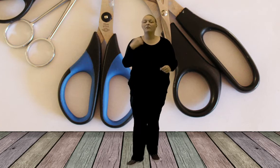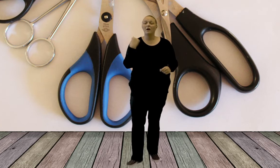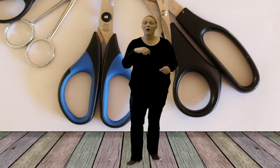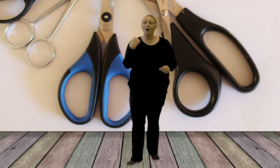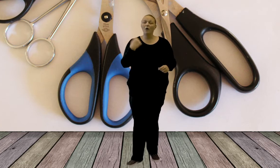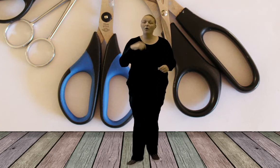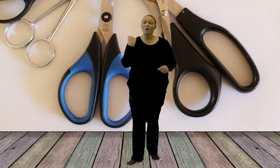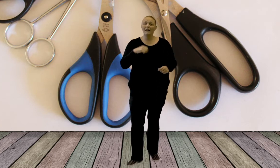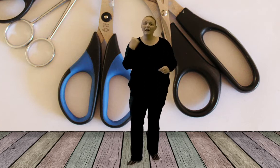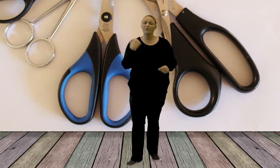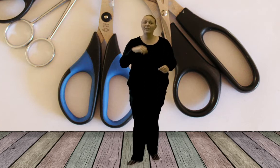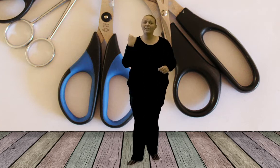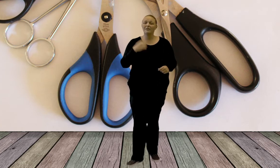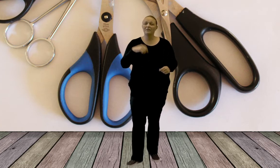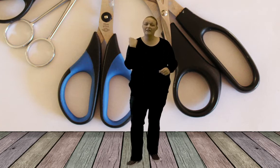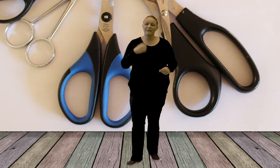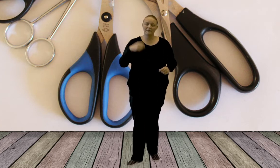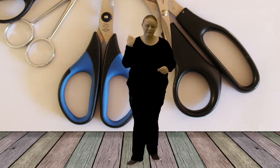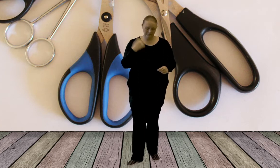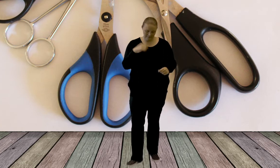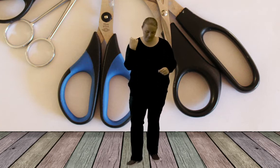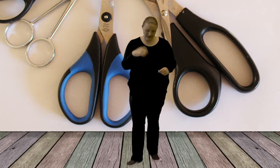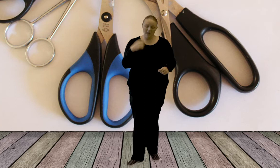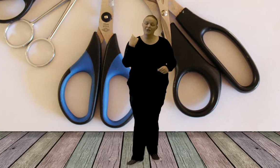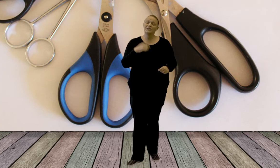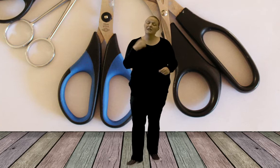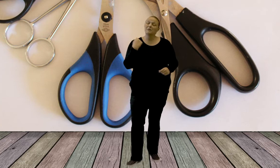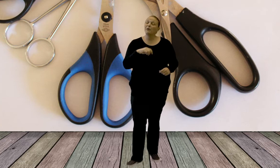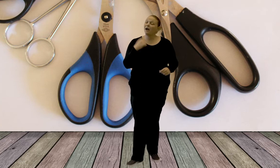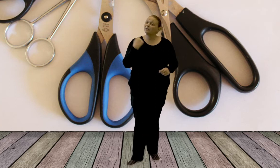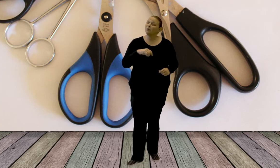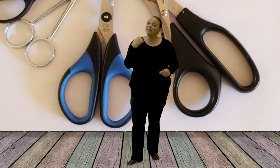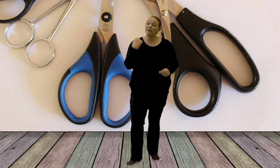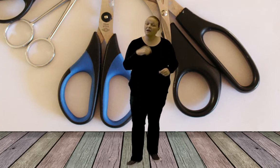from old Algiers. She brought with her